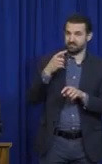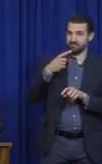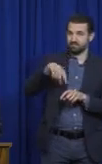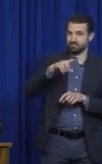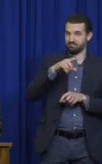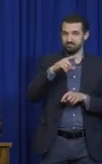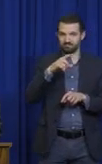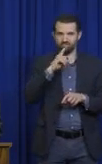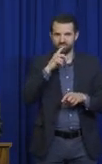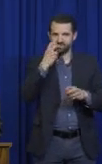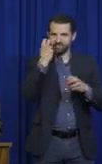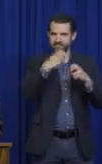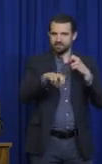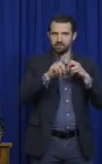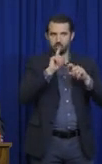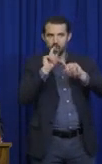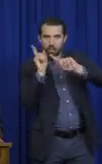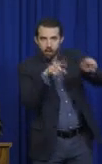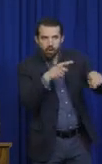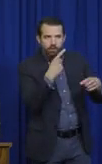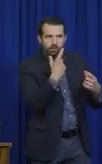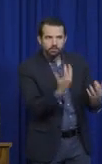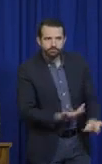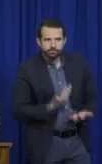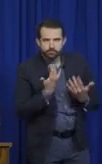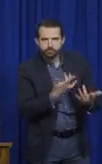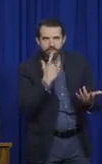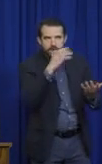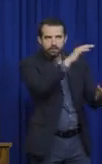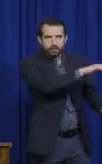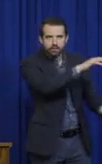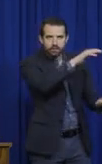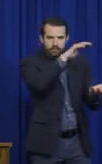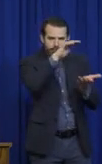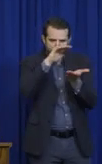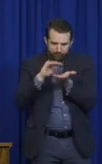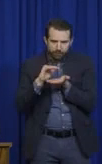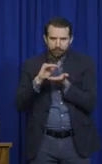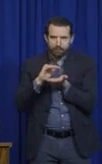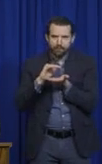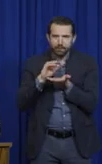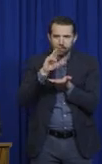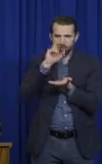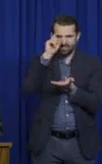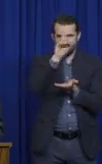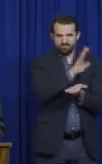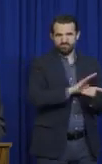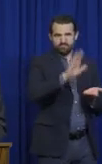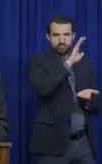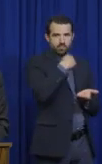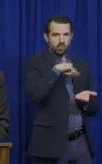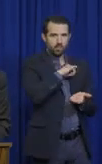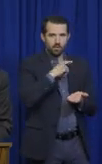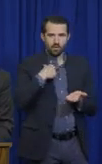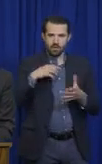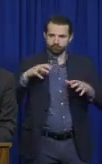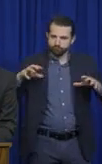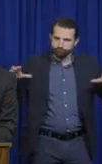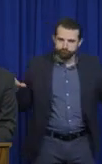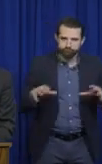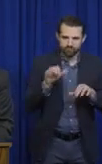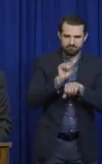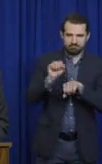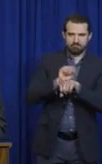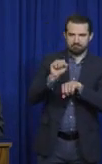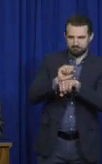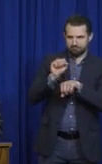time in getting those swabs nationwide, not just in Maine. We've been working on that issue, and I'm pleased to report